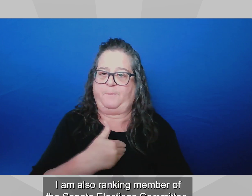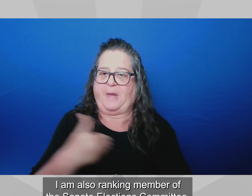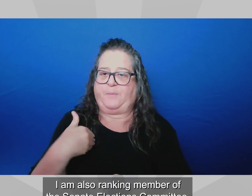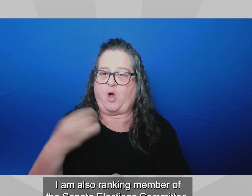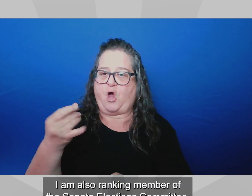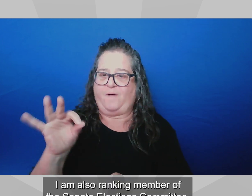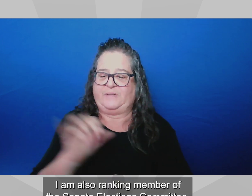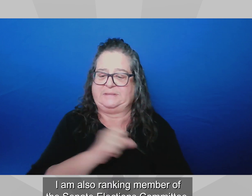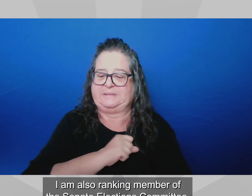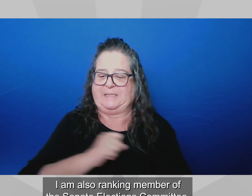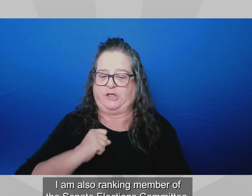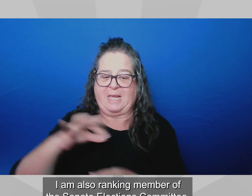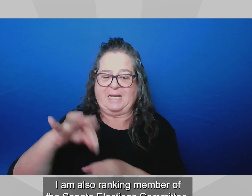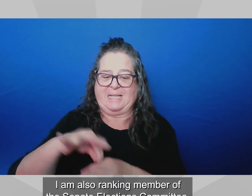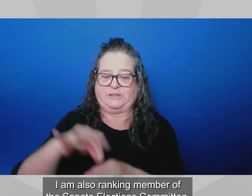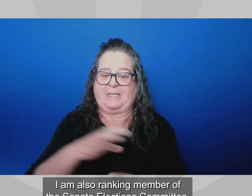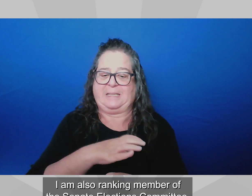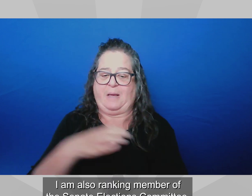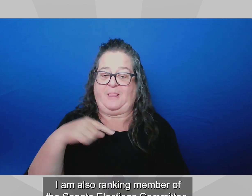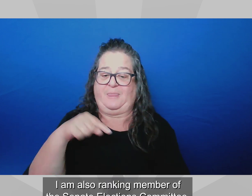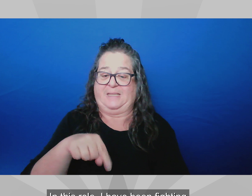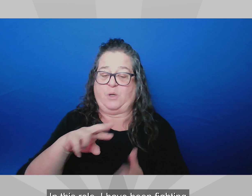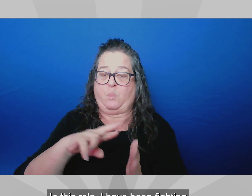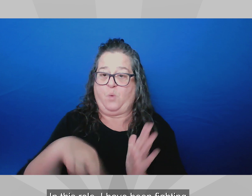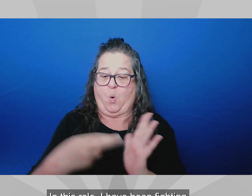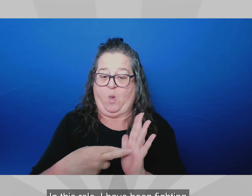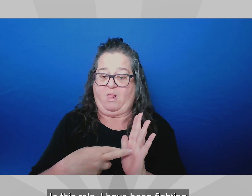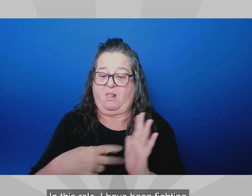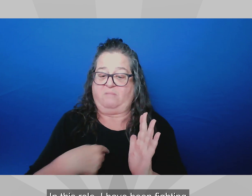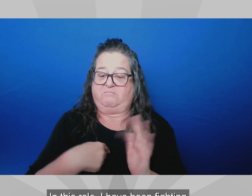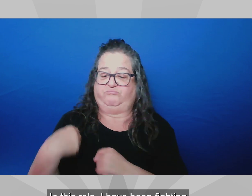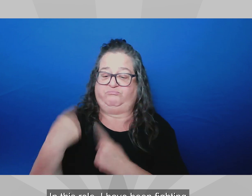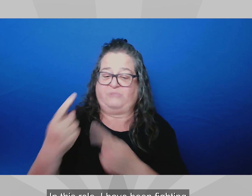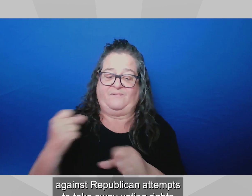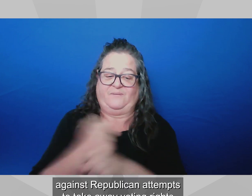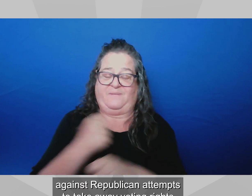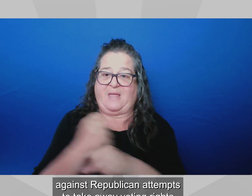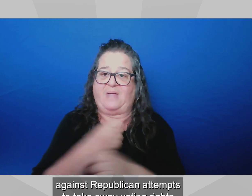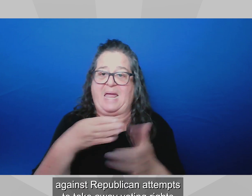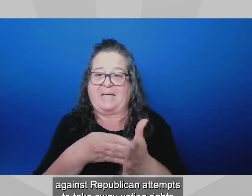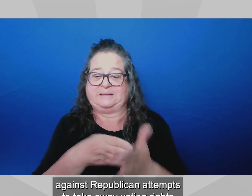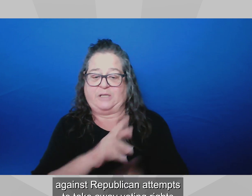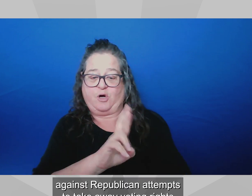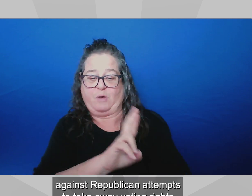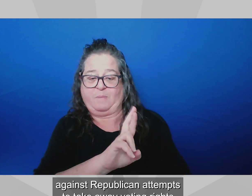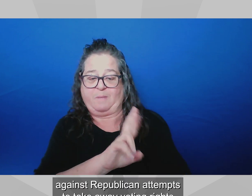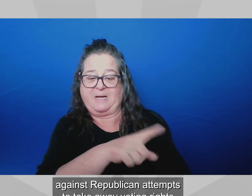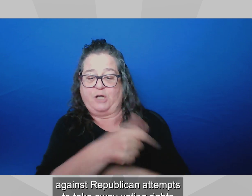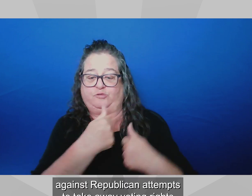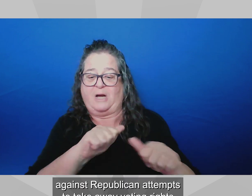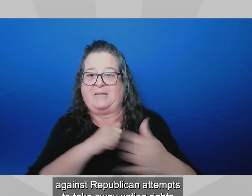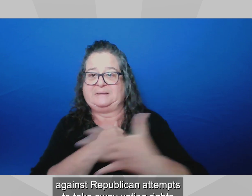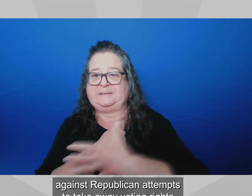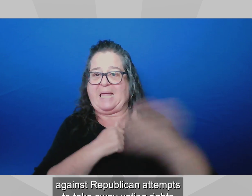I am also ranking member of the Senate Elections Committee. In this role, I have been fighting against Republican attempts to